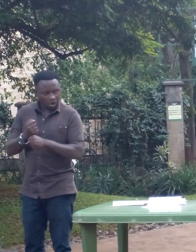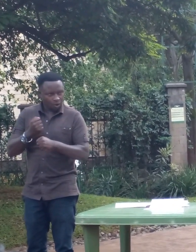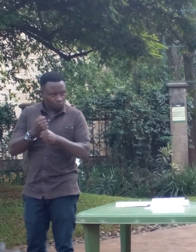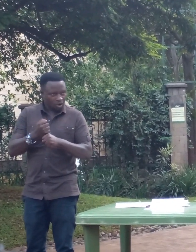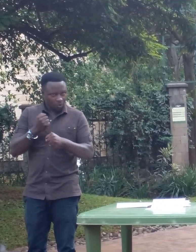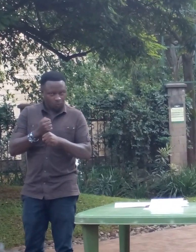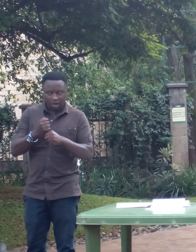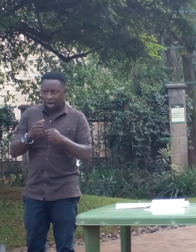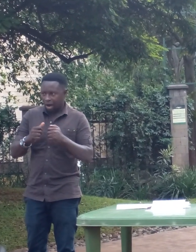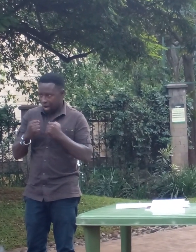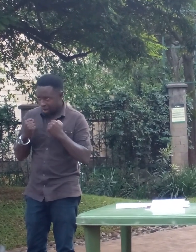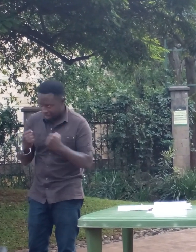federation. We really worked hard,